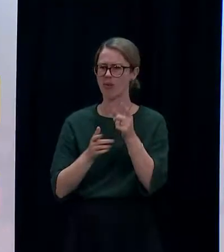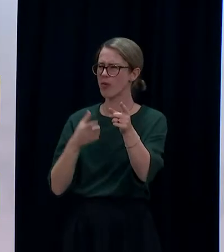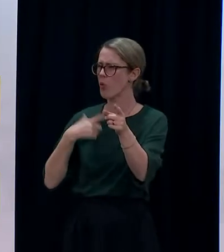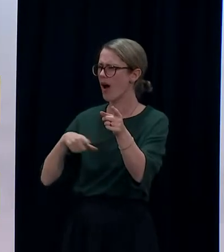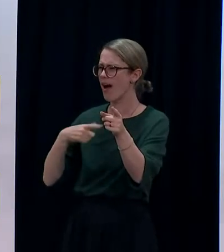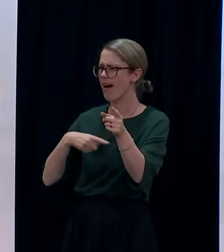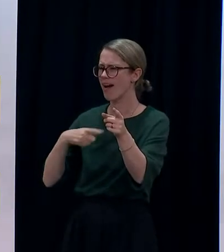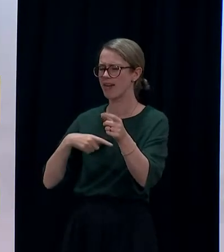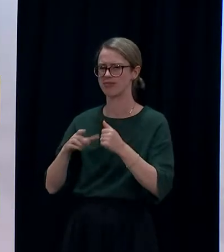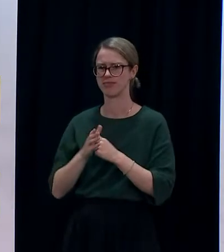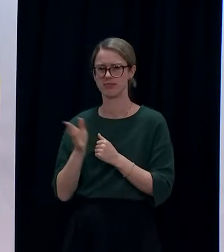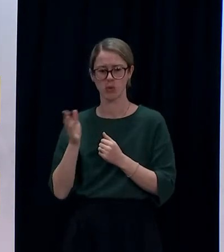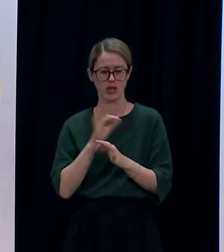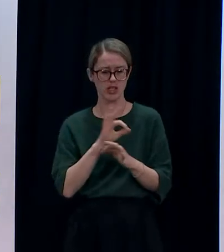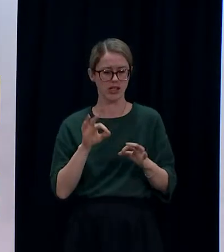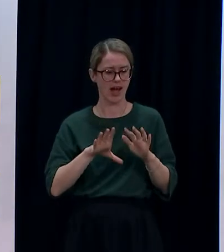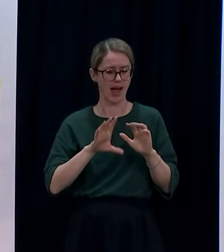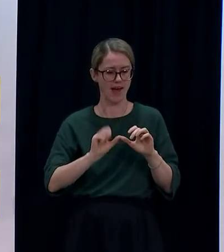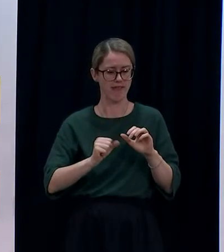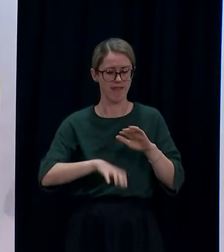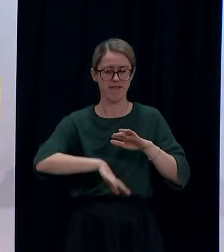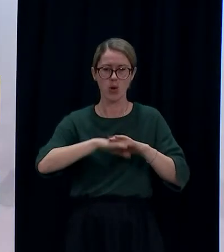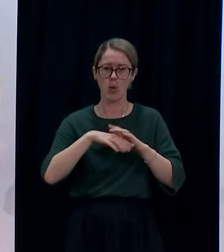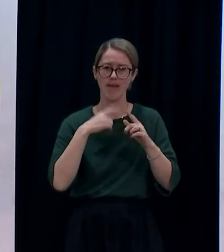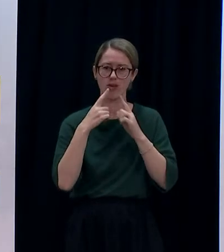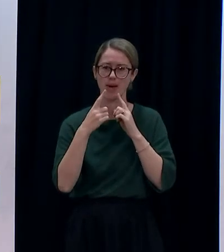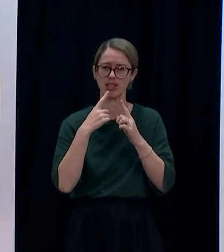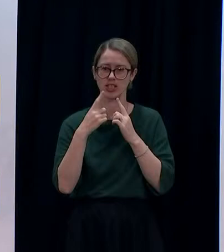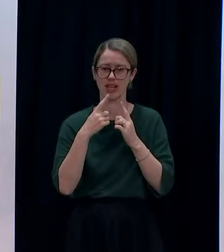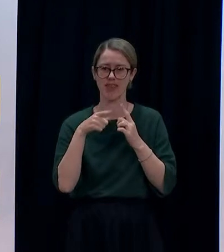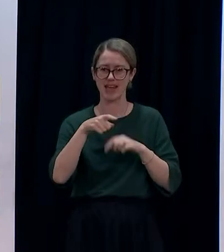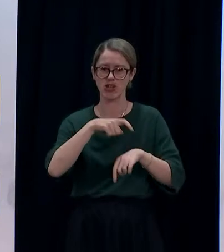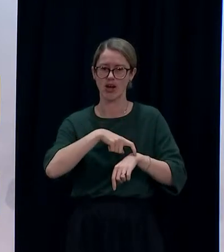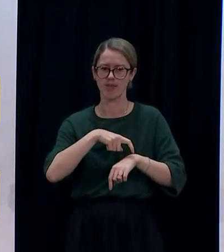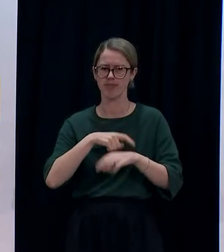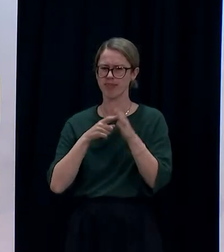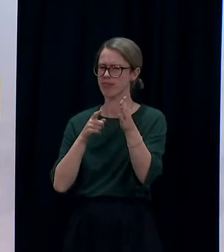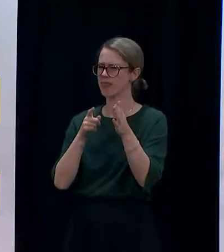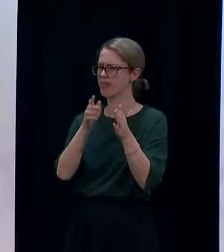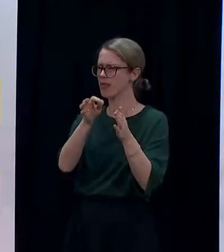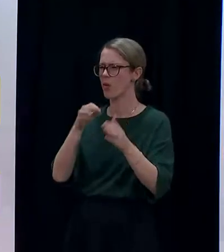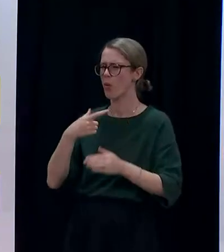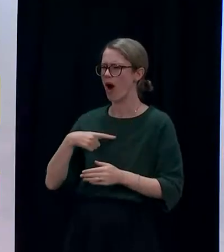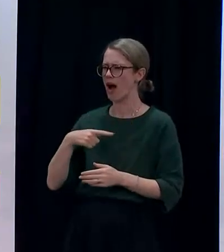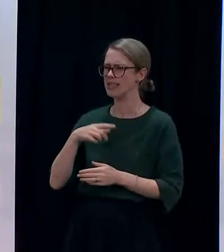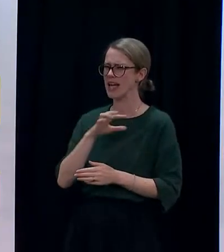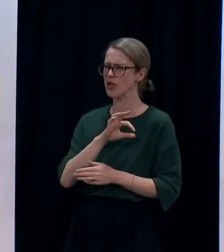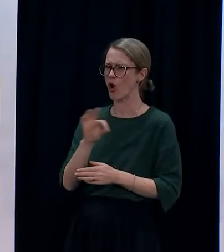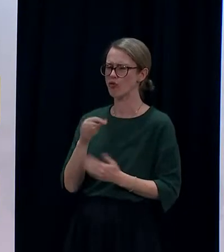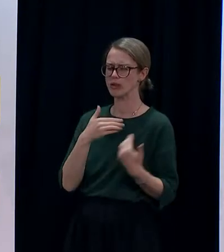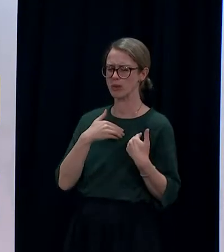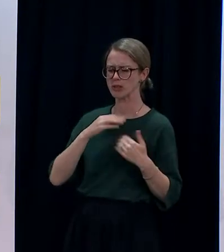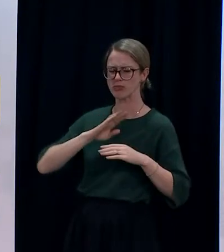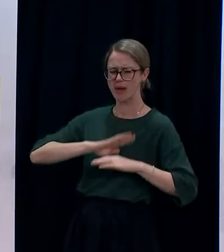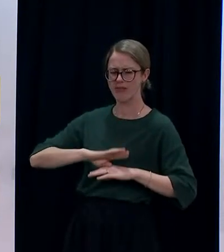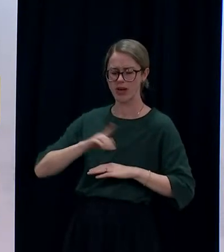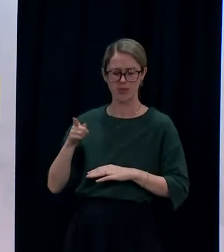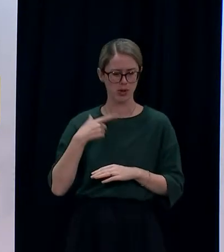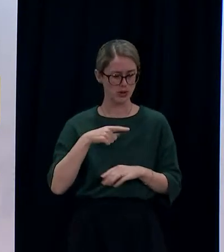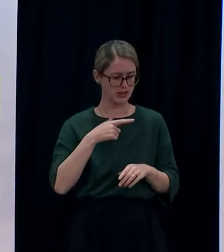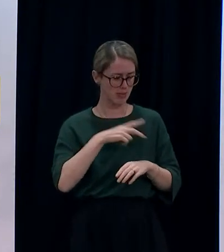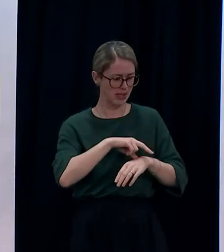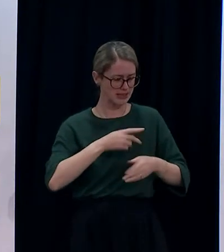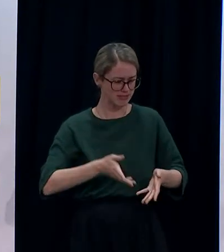without the details of the situation as we now know them. Why is that irresponsible? Because the police need to be able to do their job.